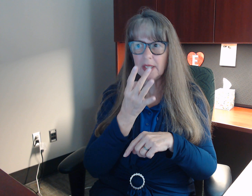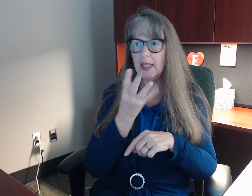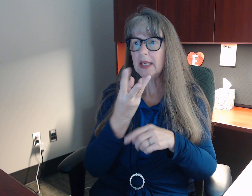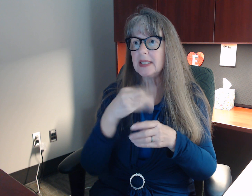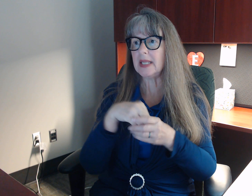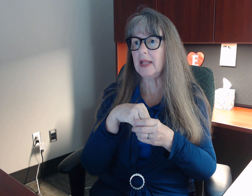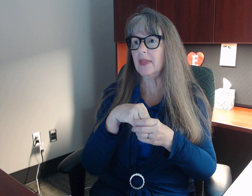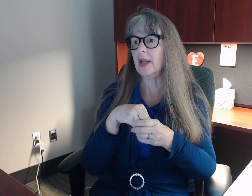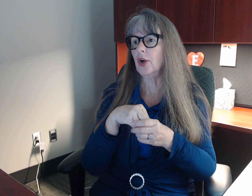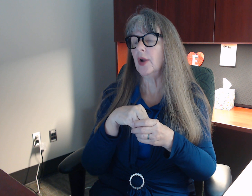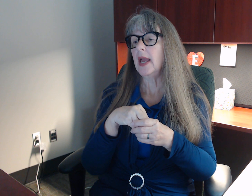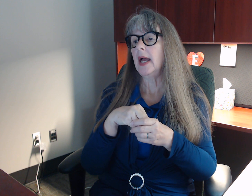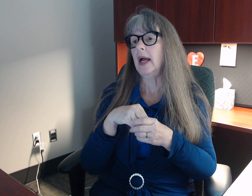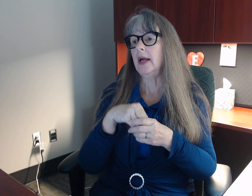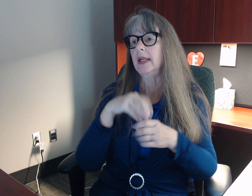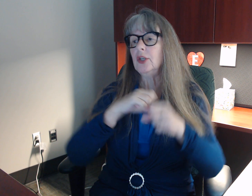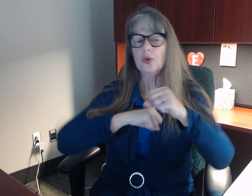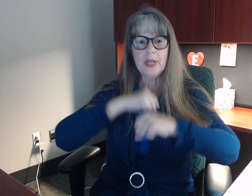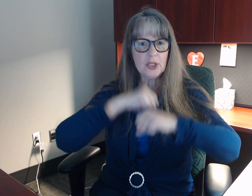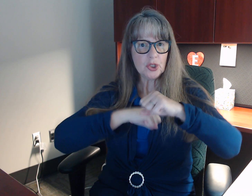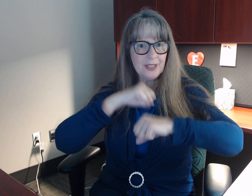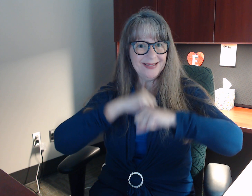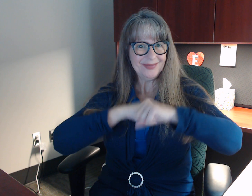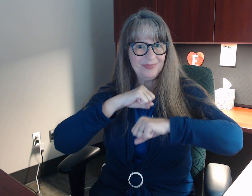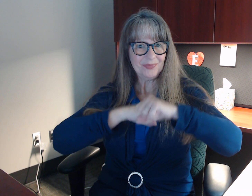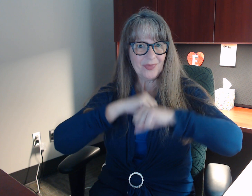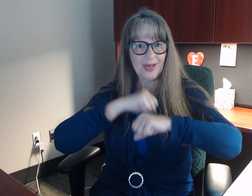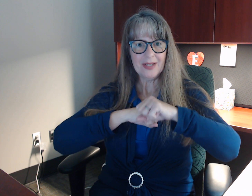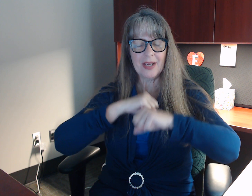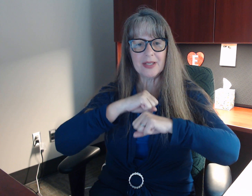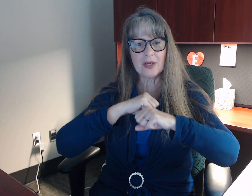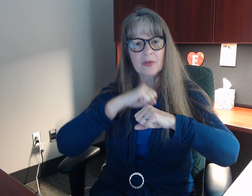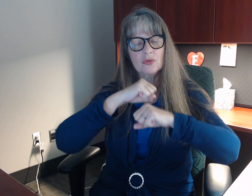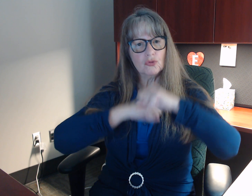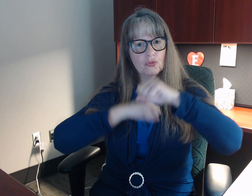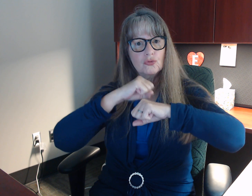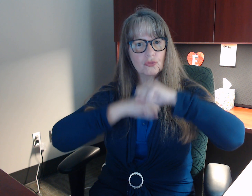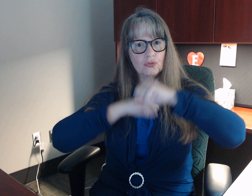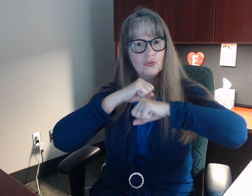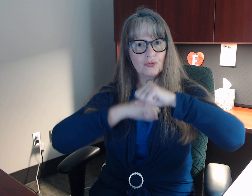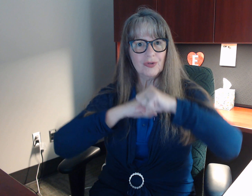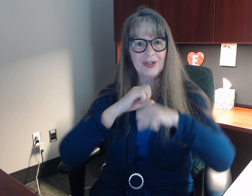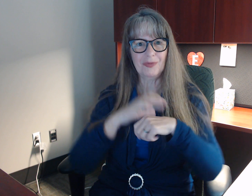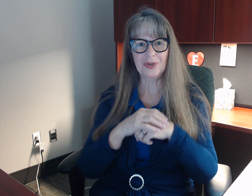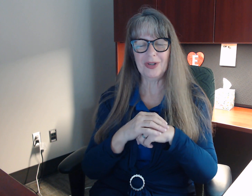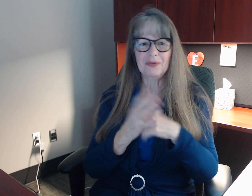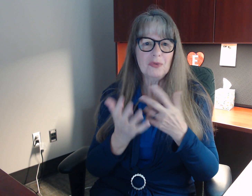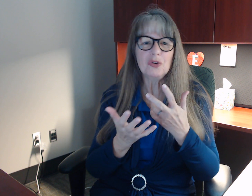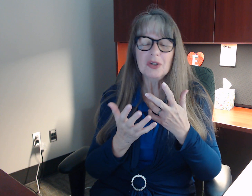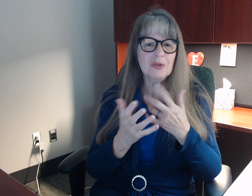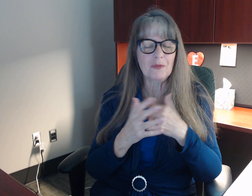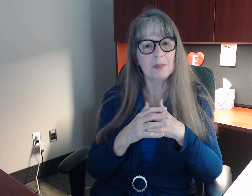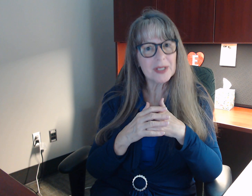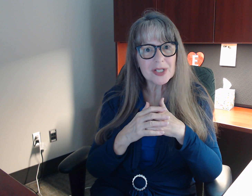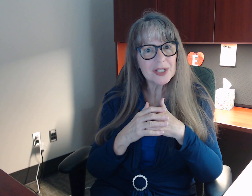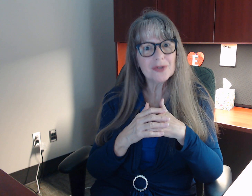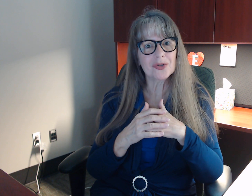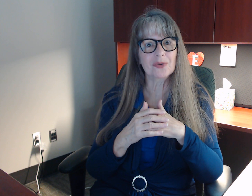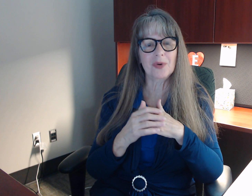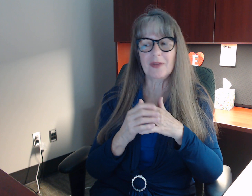gets in there in your engine, right? Because it goes, you can do that for pistons or whatever, but